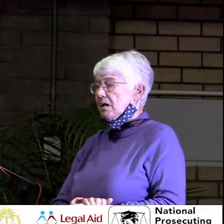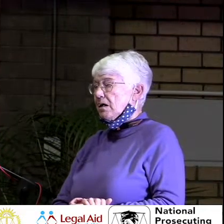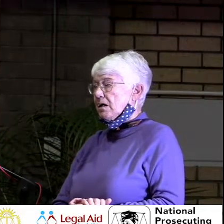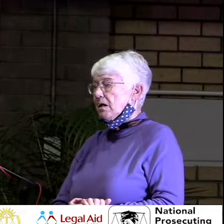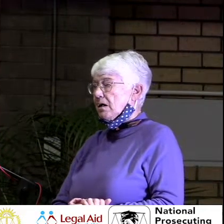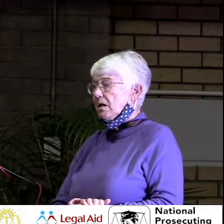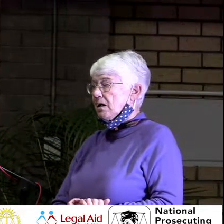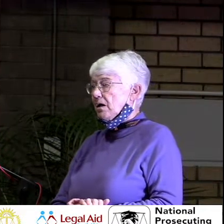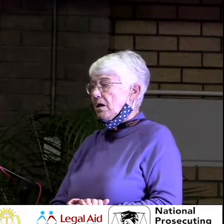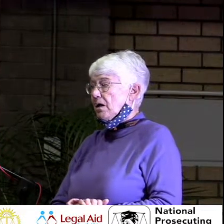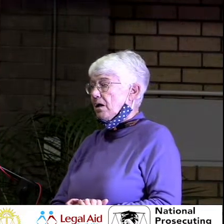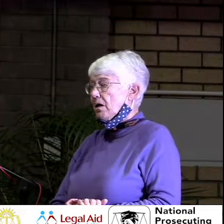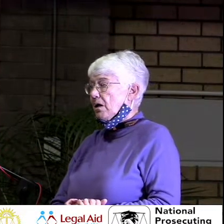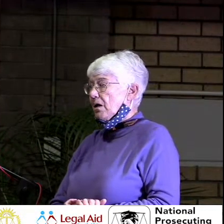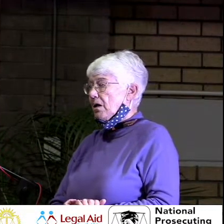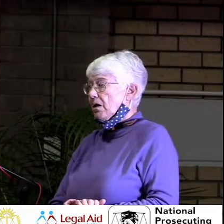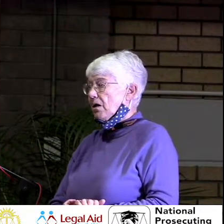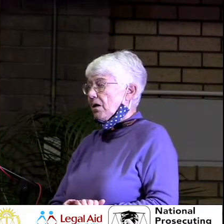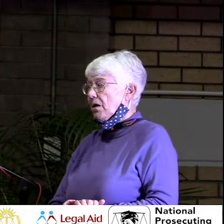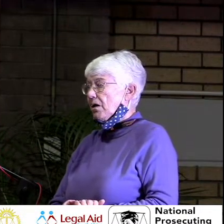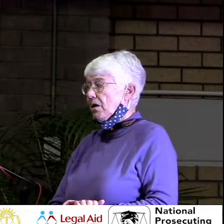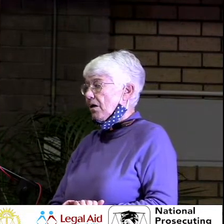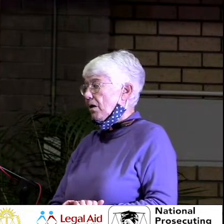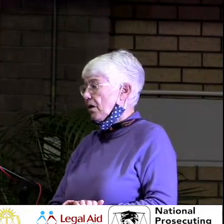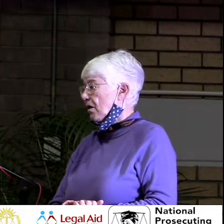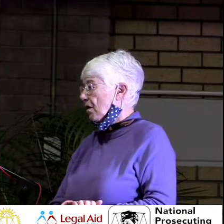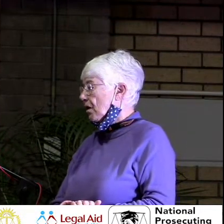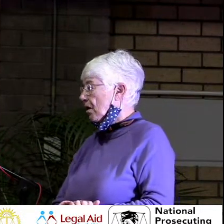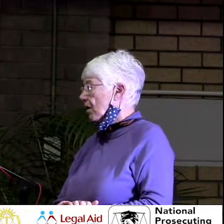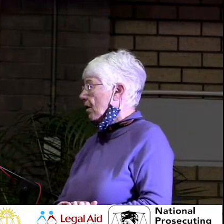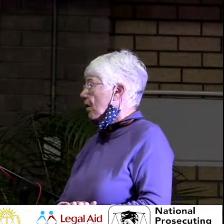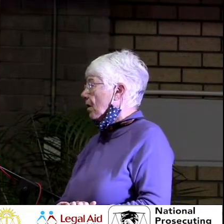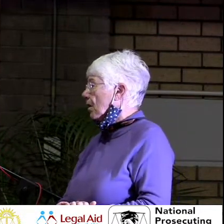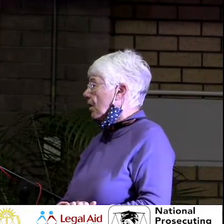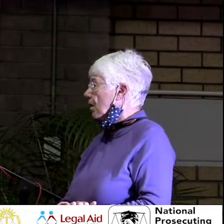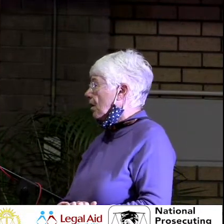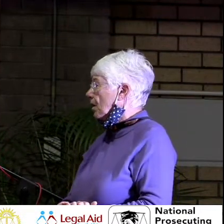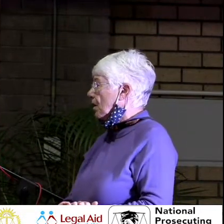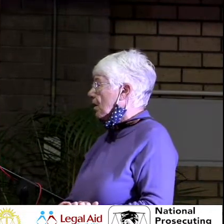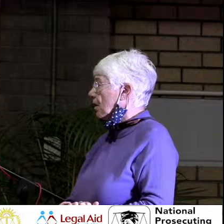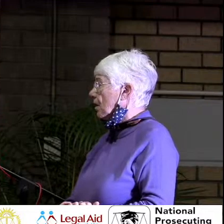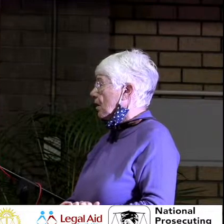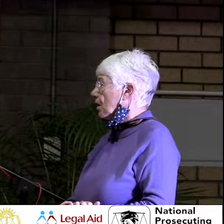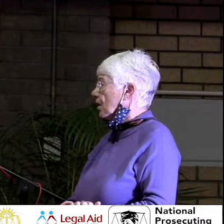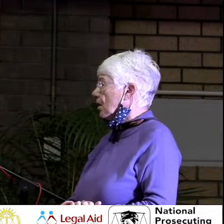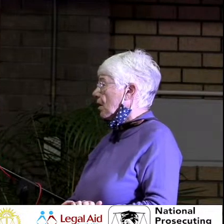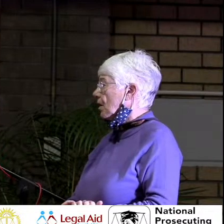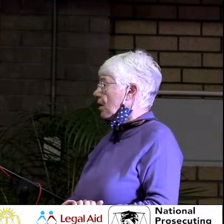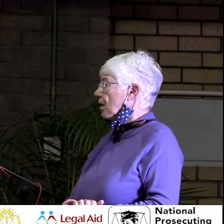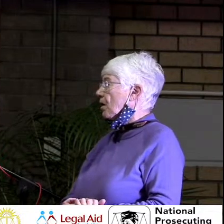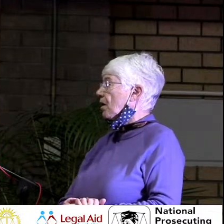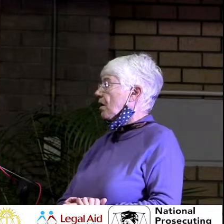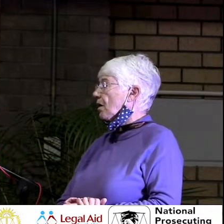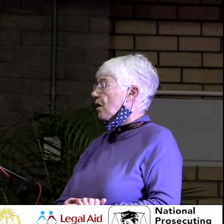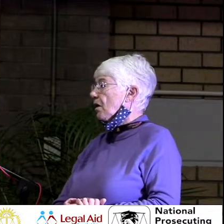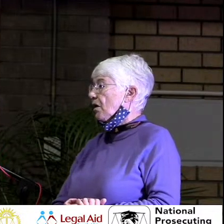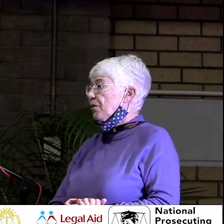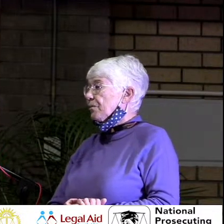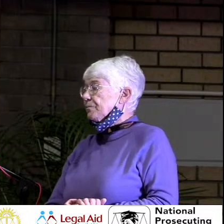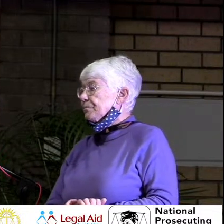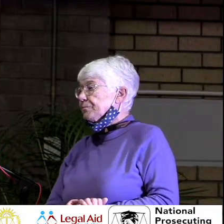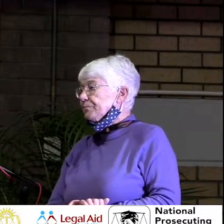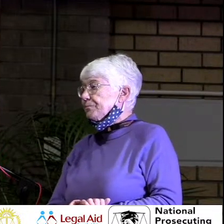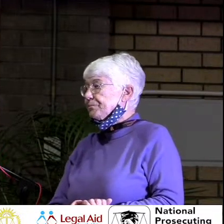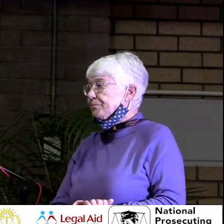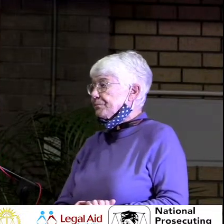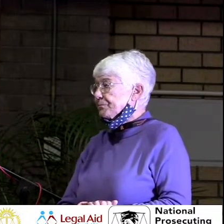the Sisong Marriage and Family Counseling Program. This program also has got an element of addressing